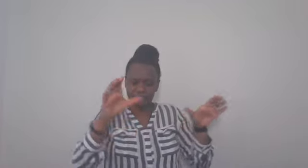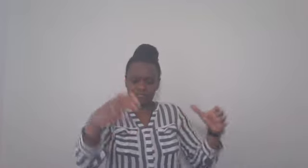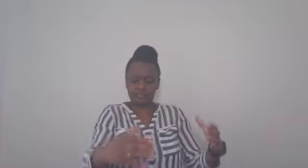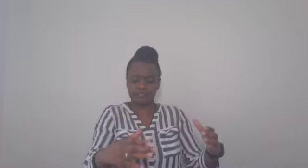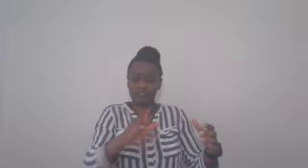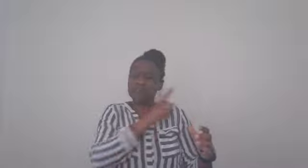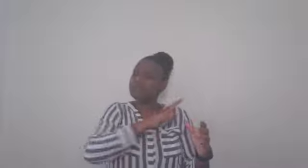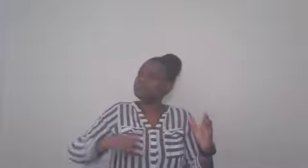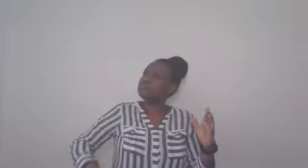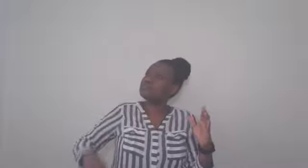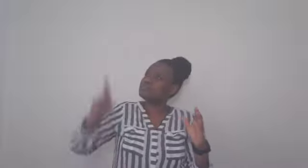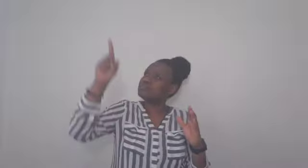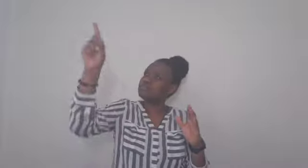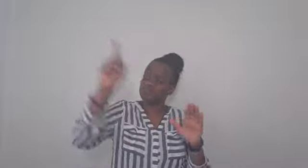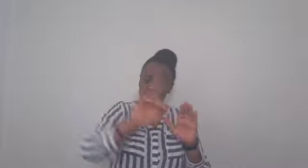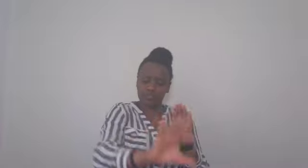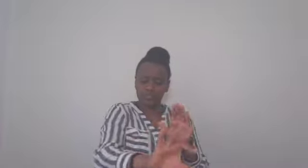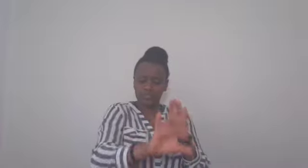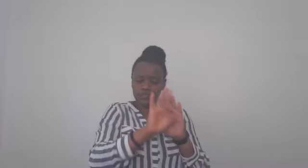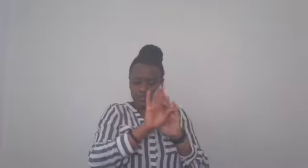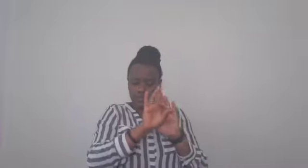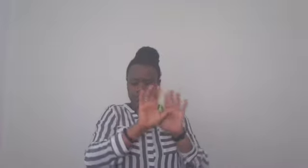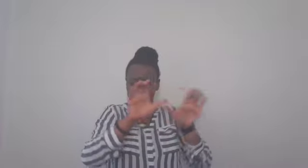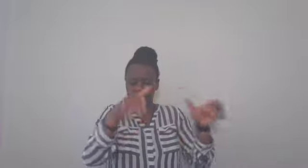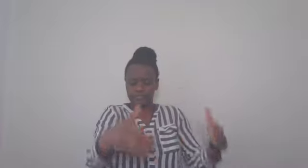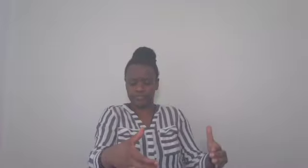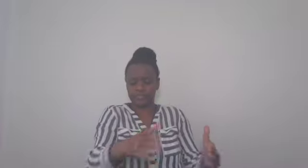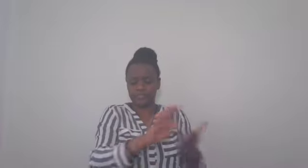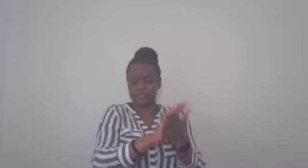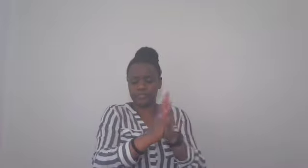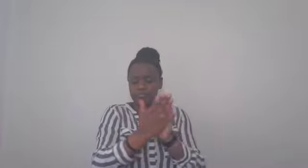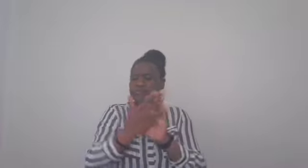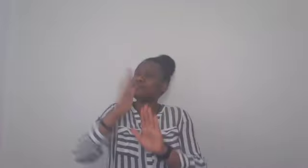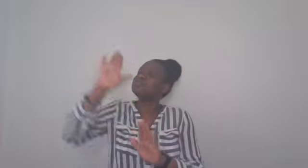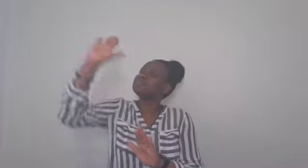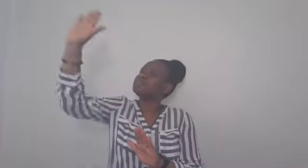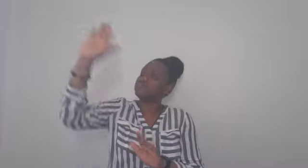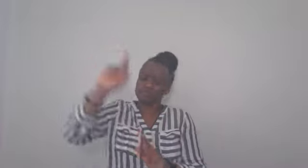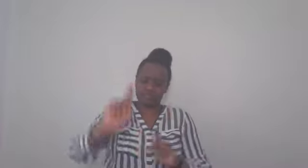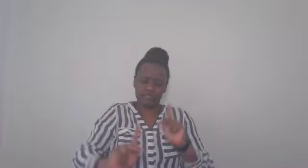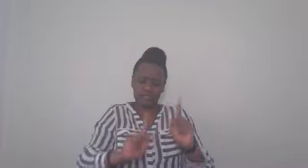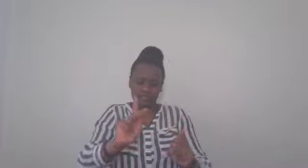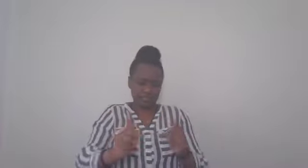Blessed the people the Lord has chosen to be his own.